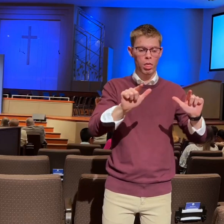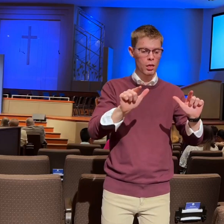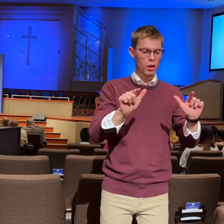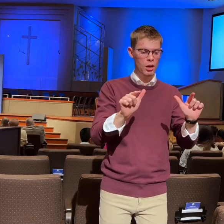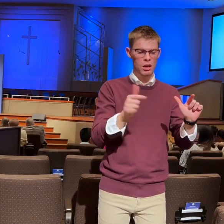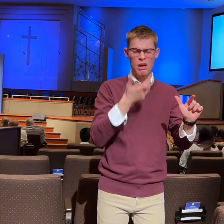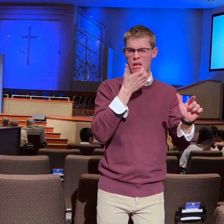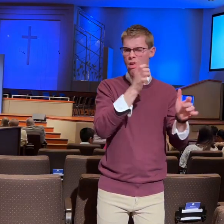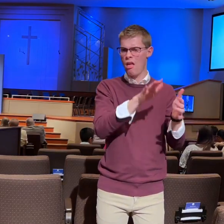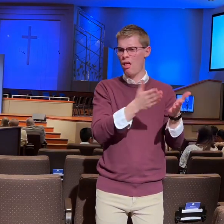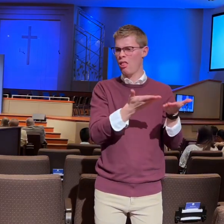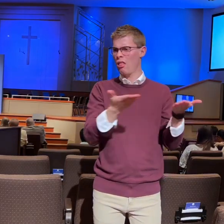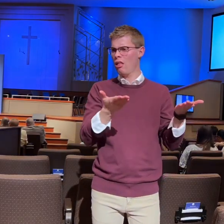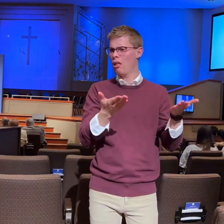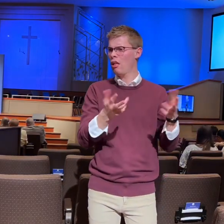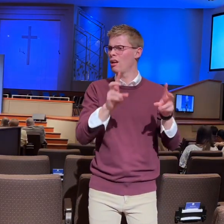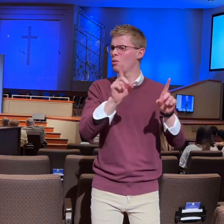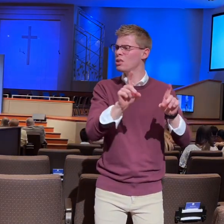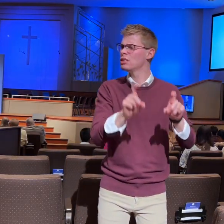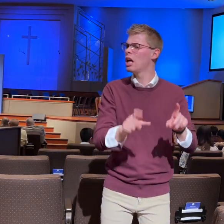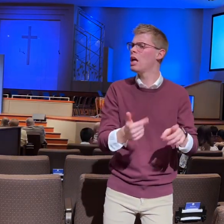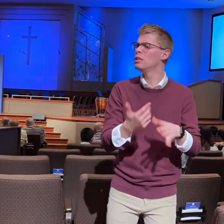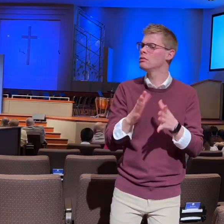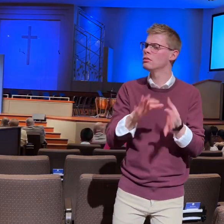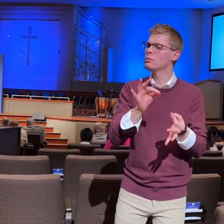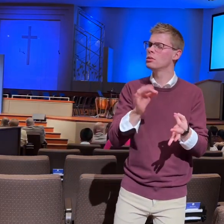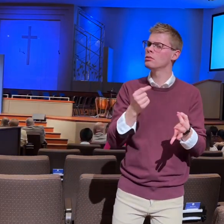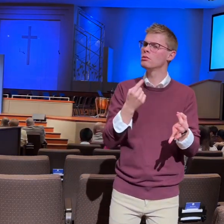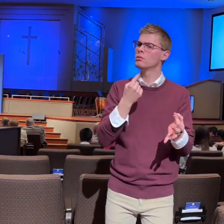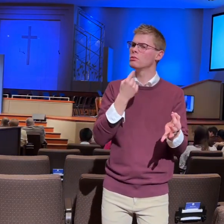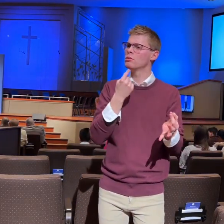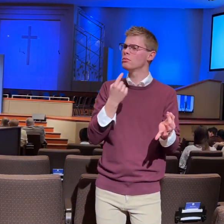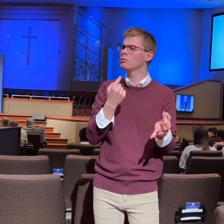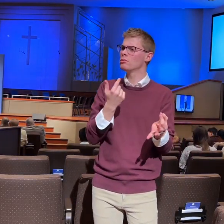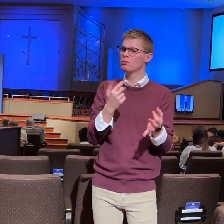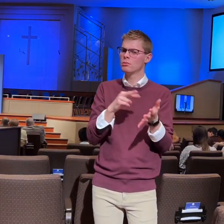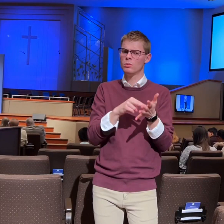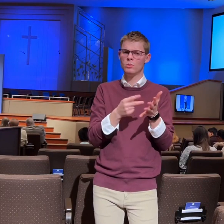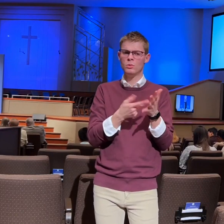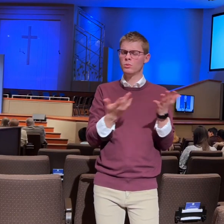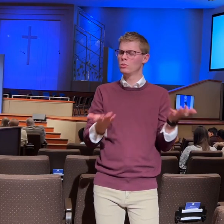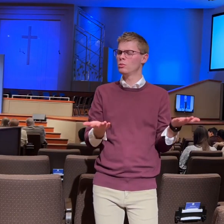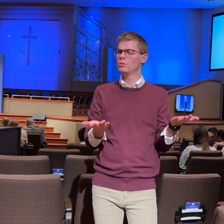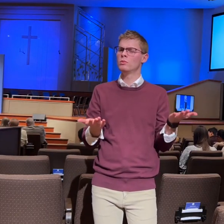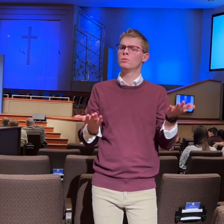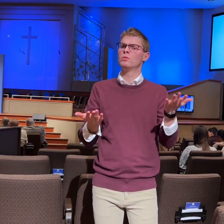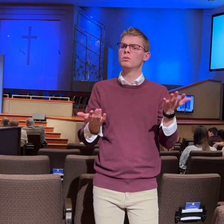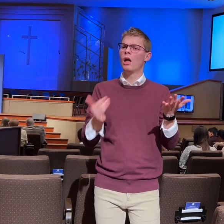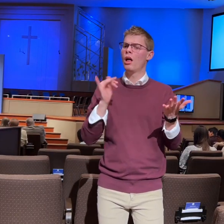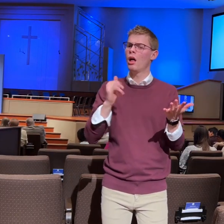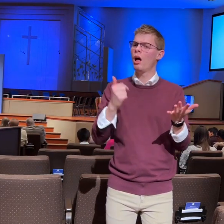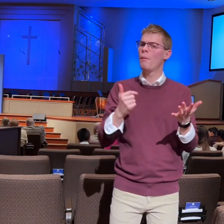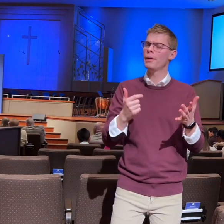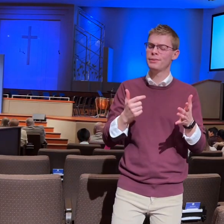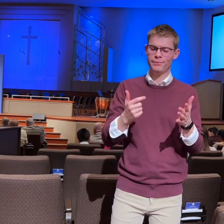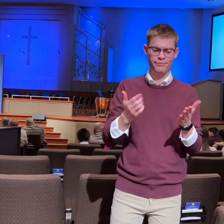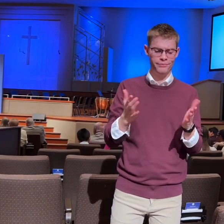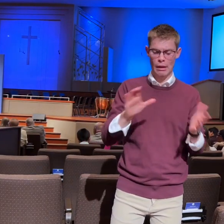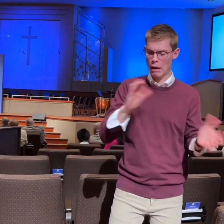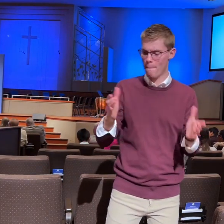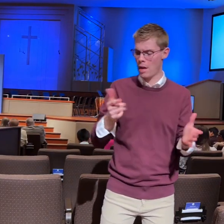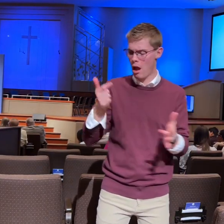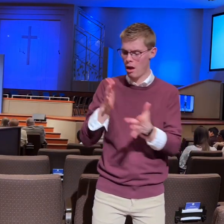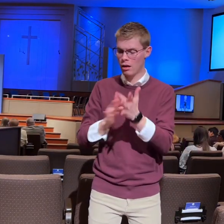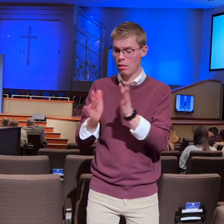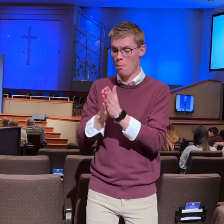What is that? Try the spirits. You better try that on the radio. You better try that on social media against the word of God, because there are many